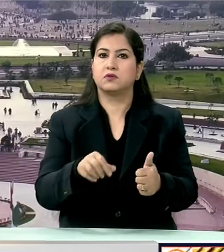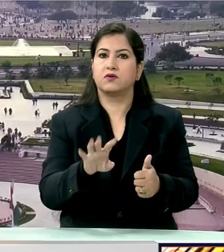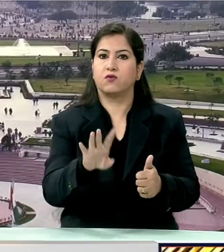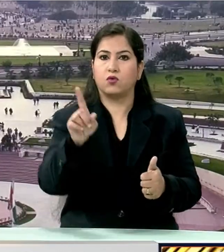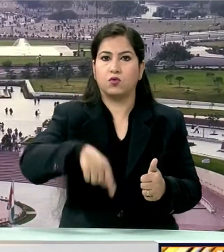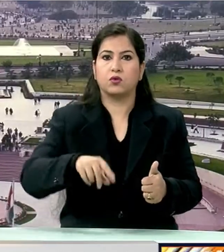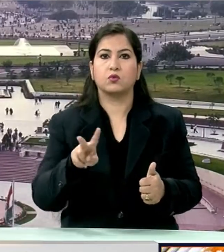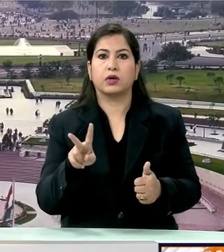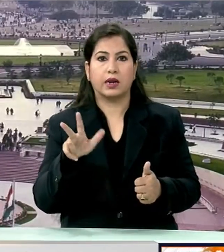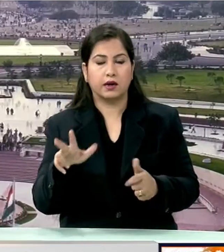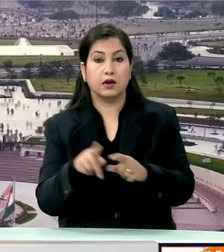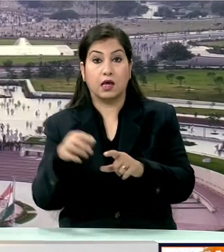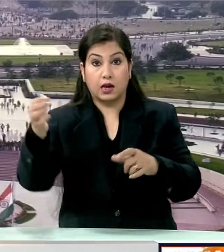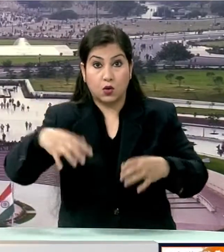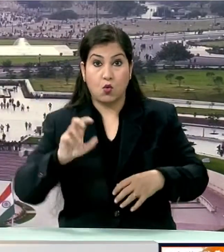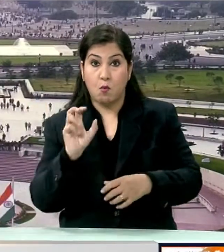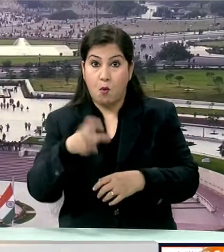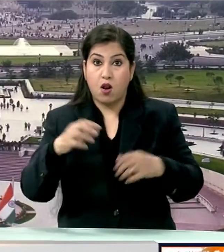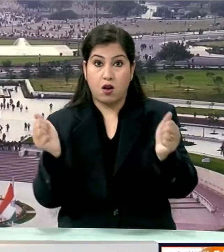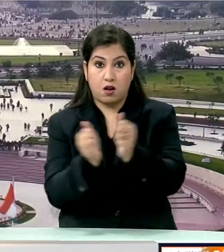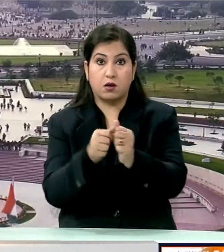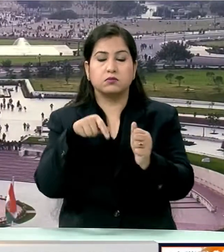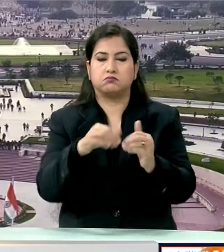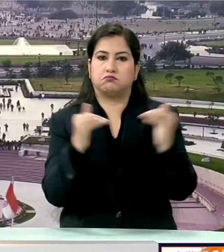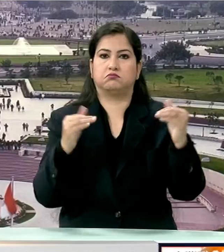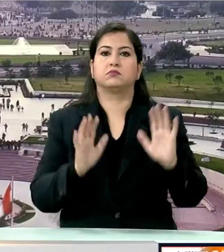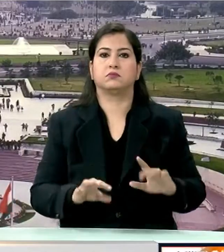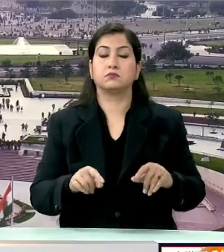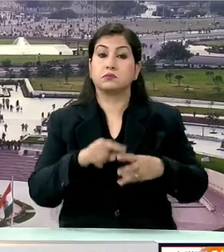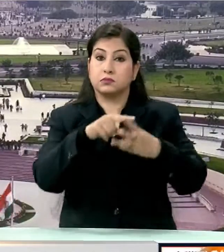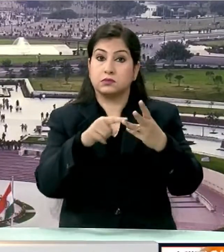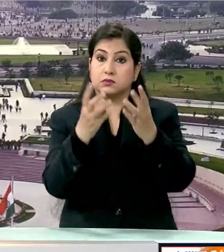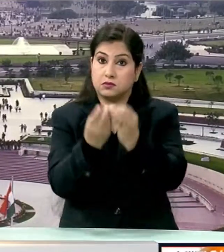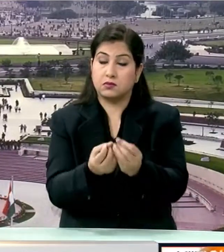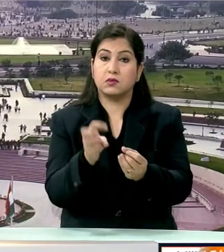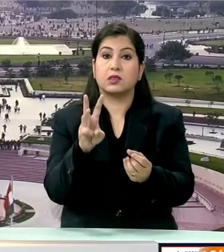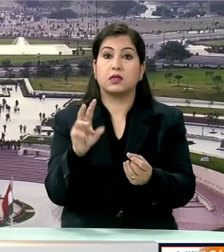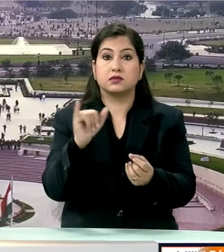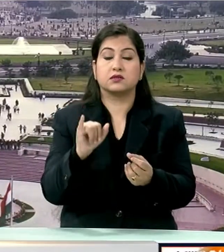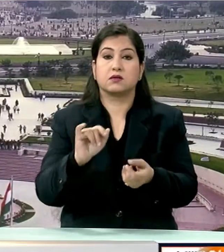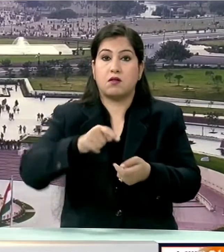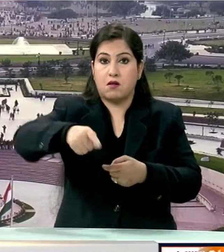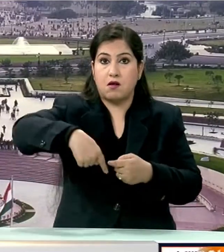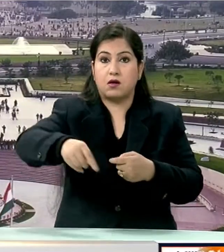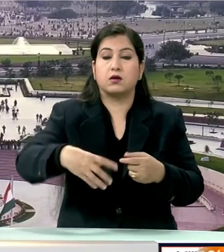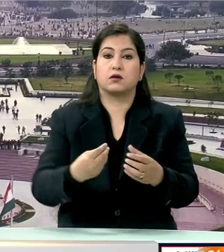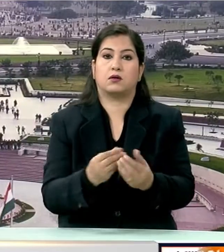28, and his new ball partner Tim Southee was equally good, taking 3 wickets for 36 runs at the Hagley